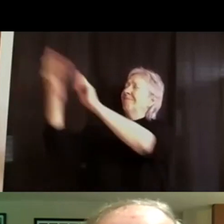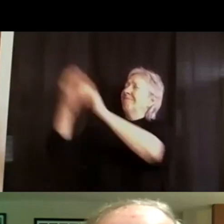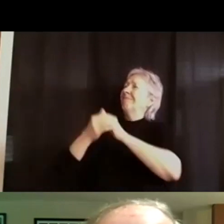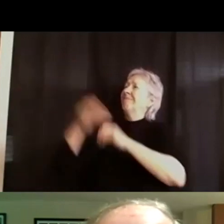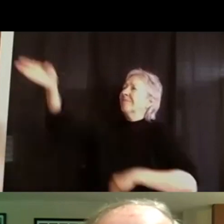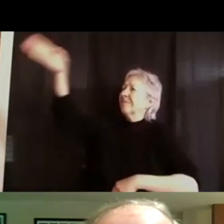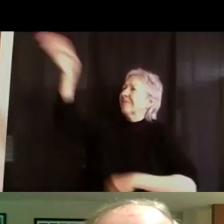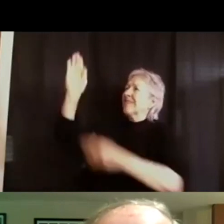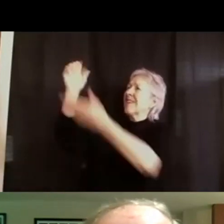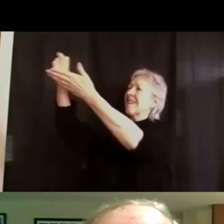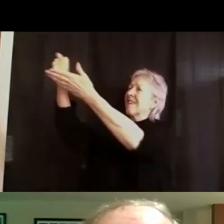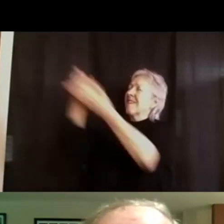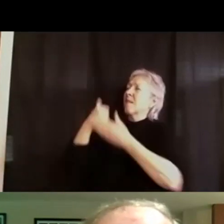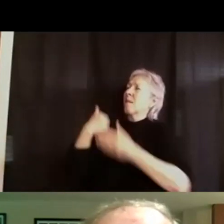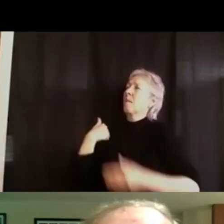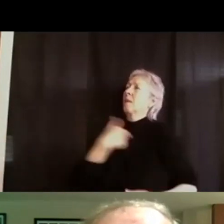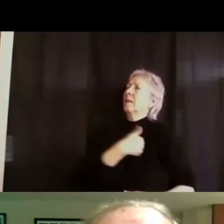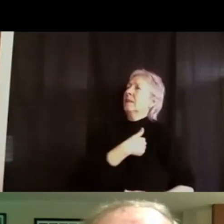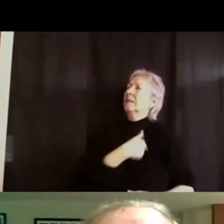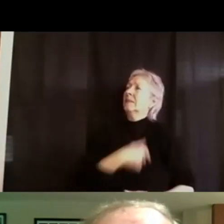hear our prayer.